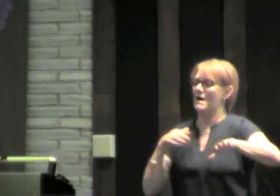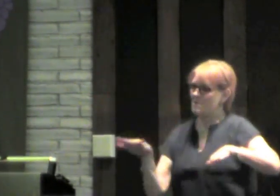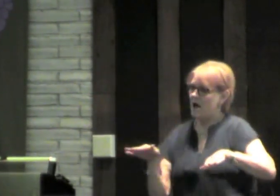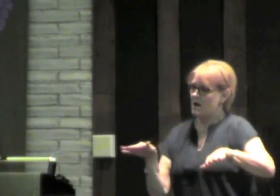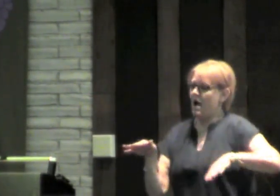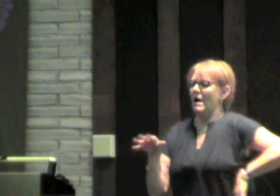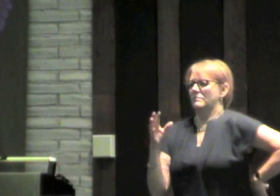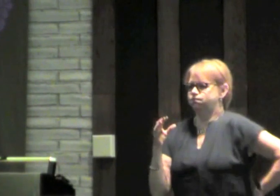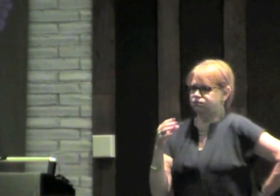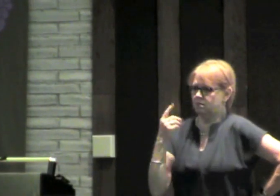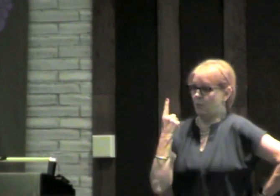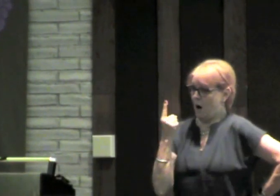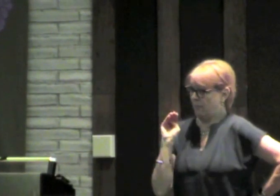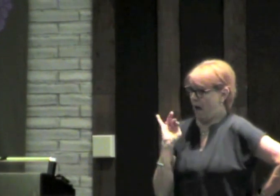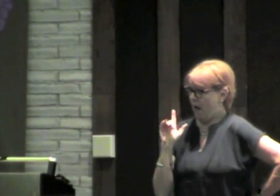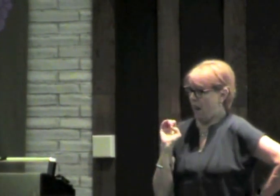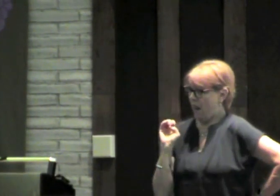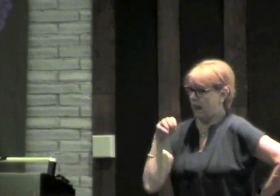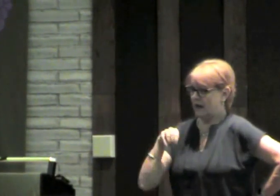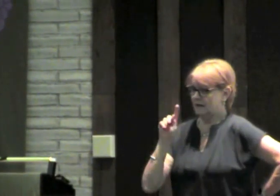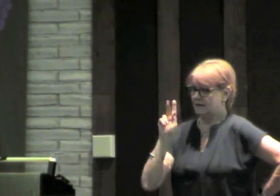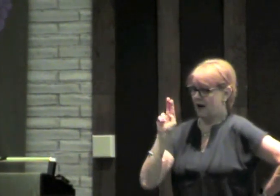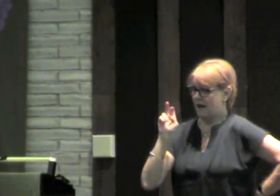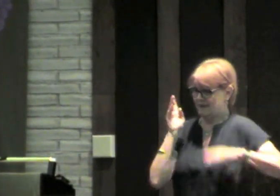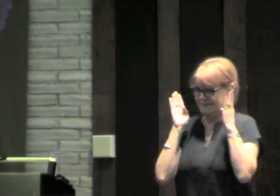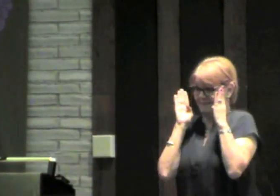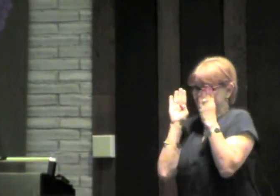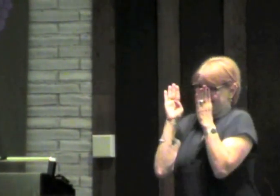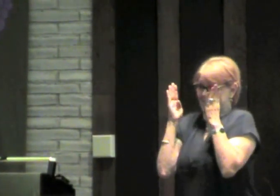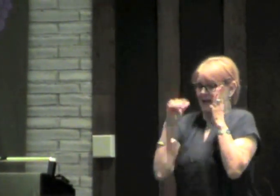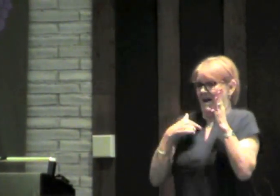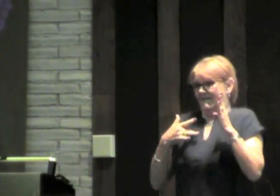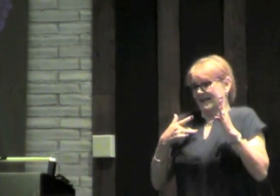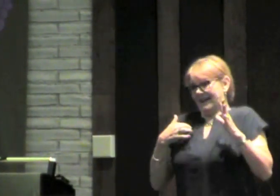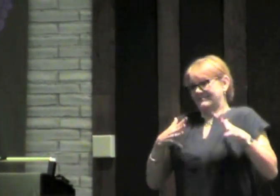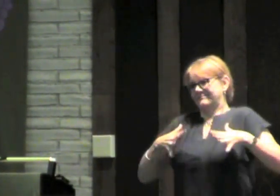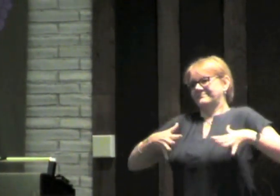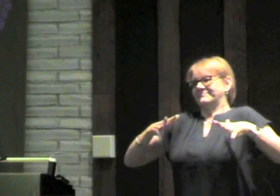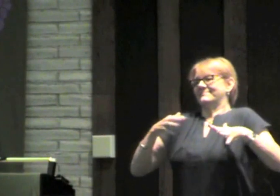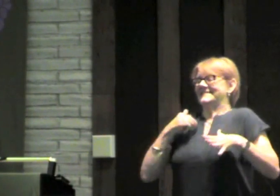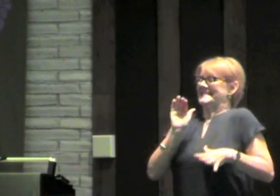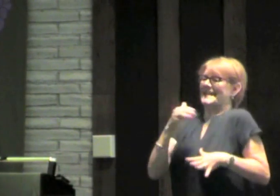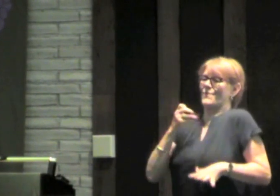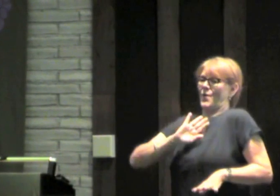really, the ruins were under our feet. So we walked for an entire mile through this tunnel, and I was feeling a